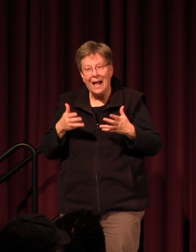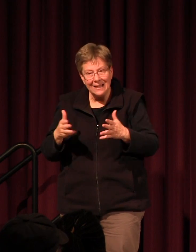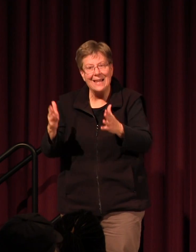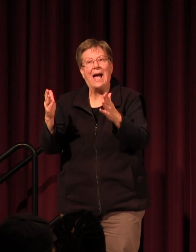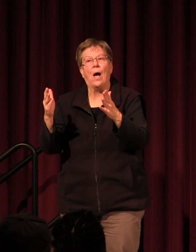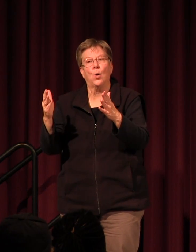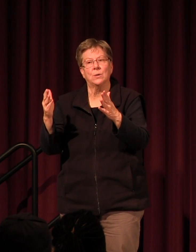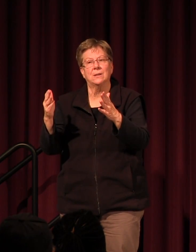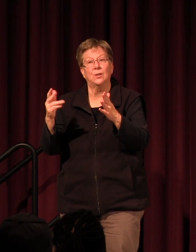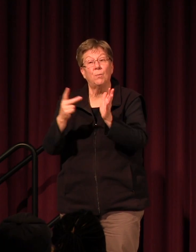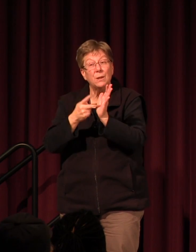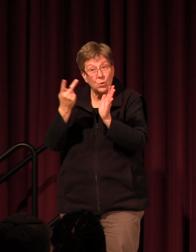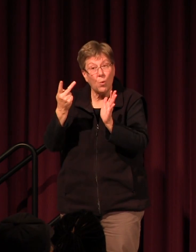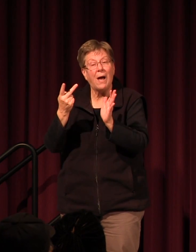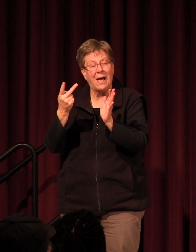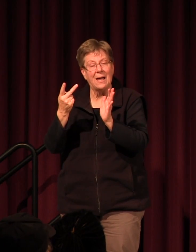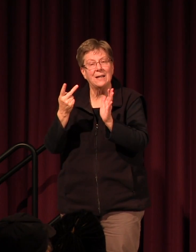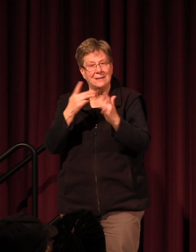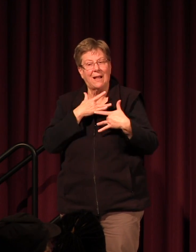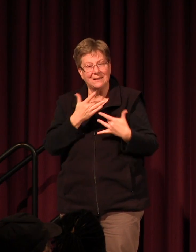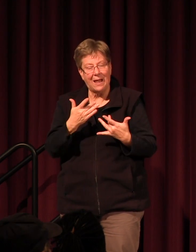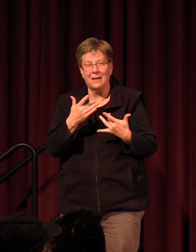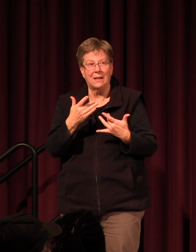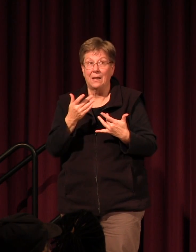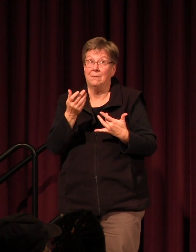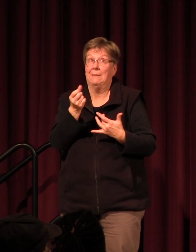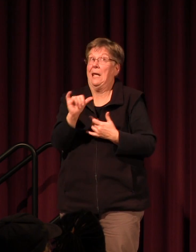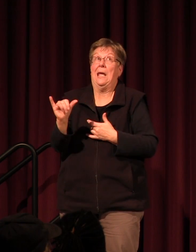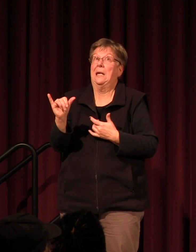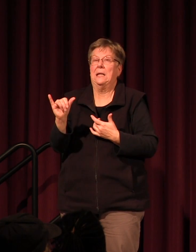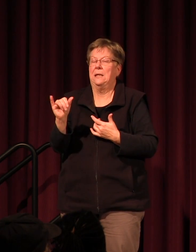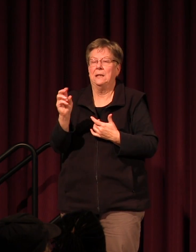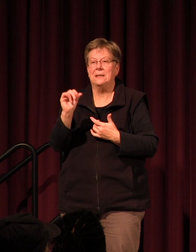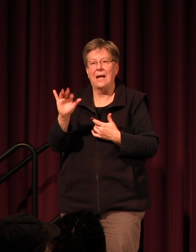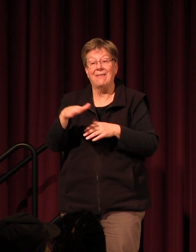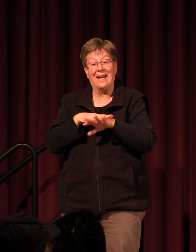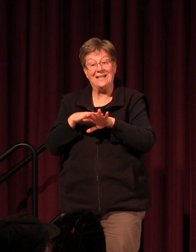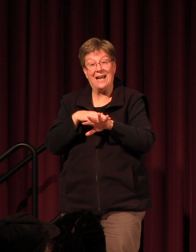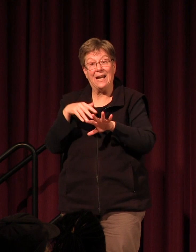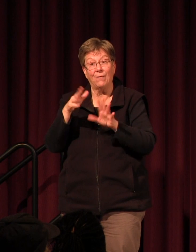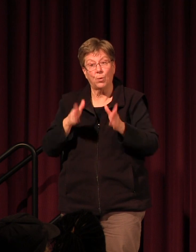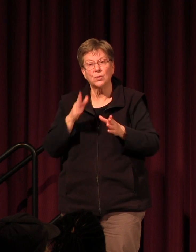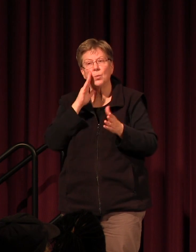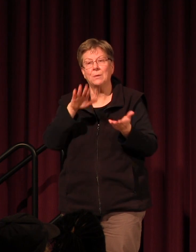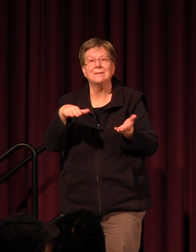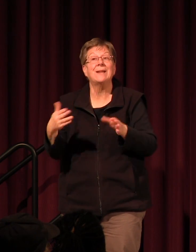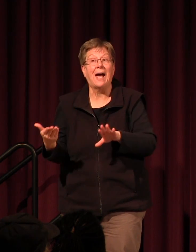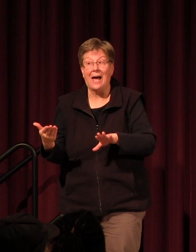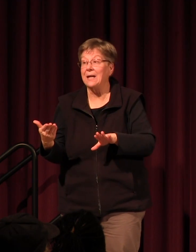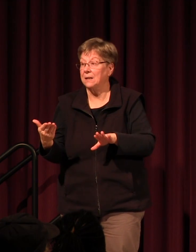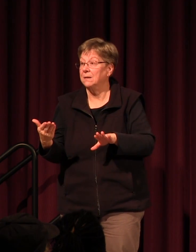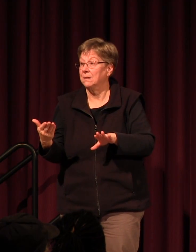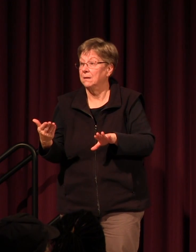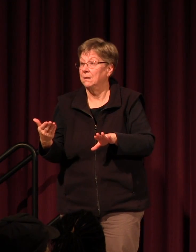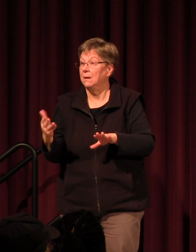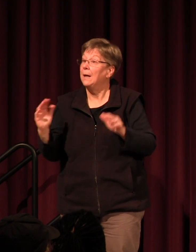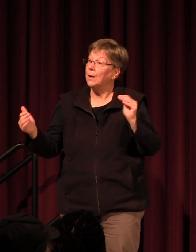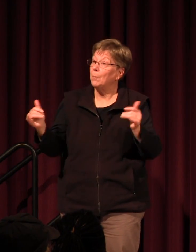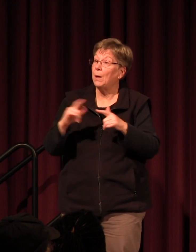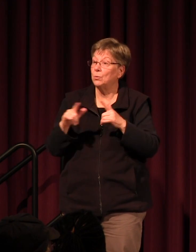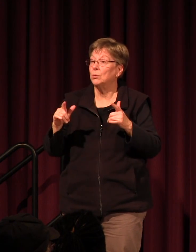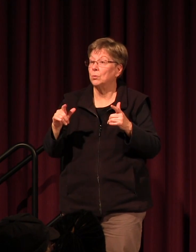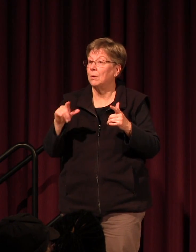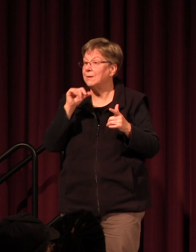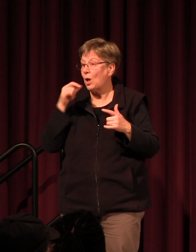it to be twice as likely on any given day that a Native person will die compared to a non-Hispanic